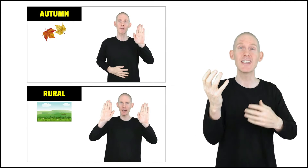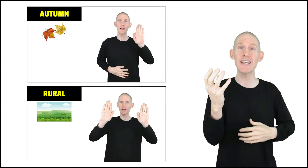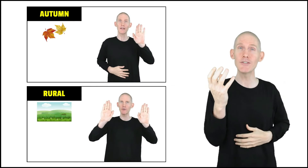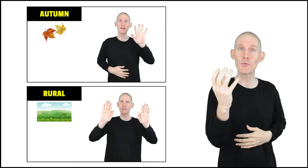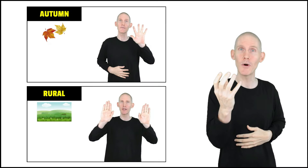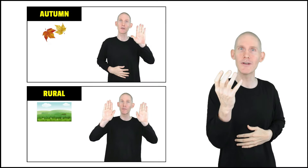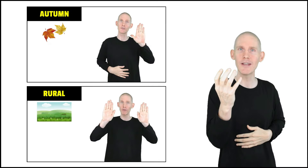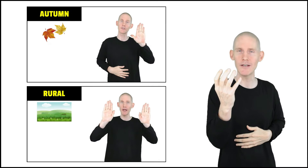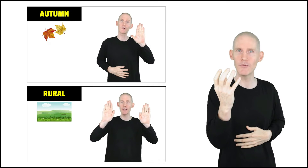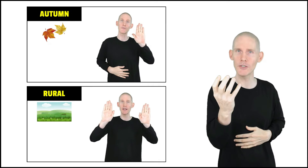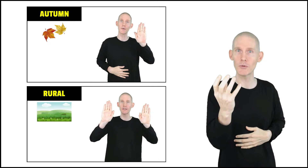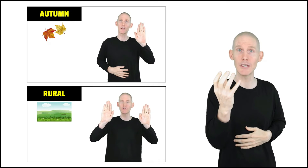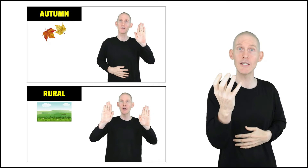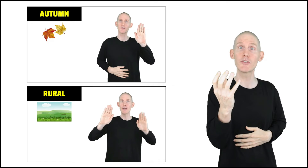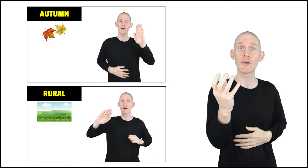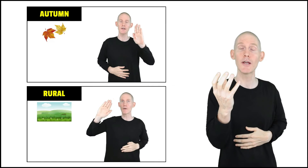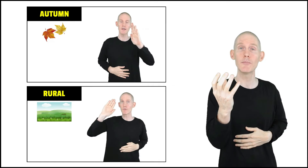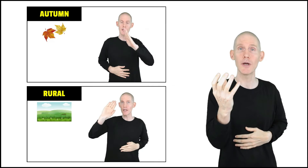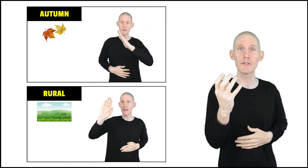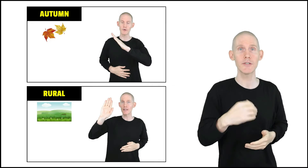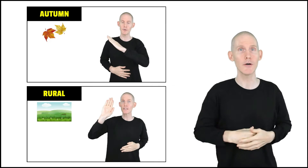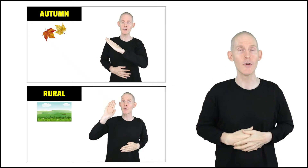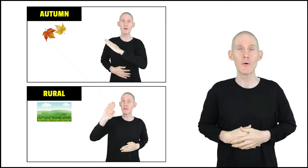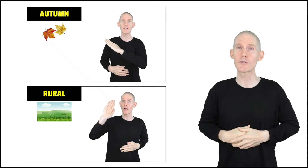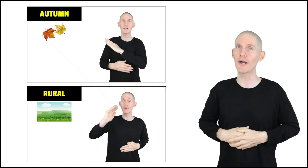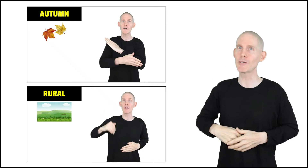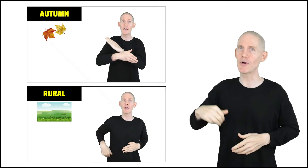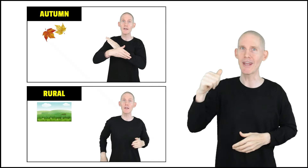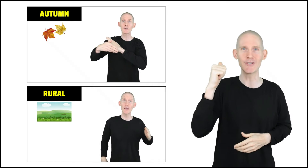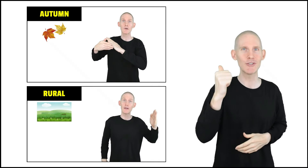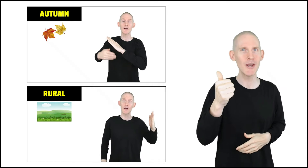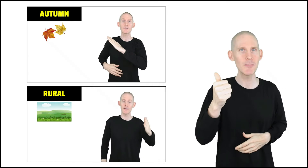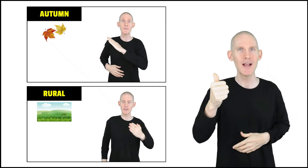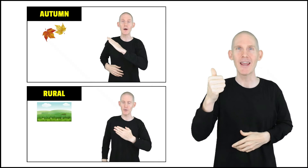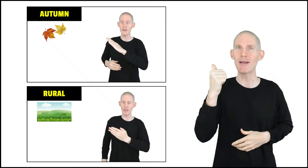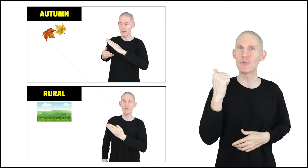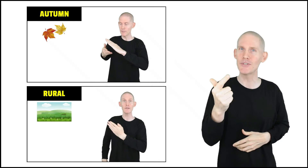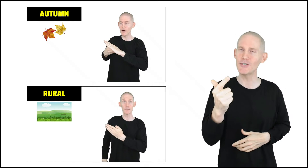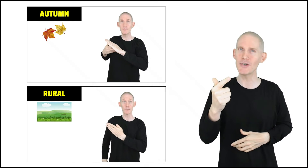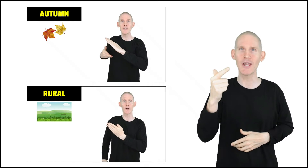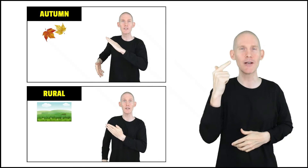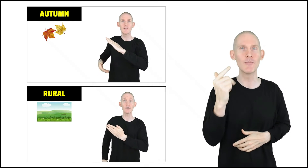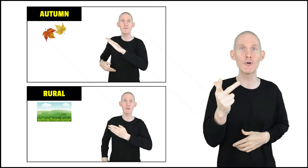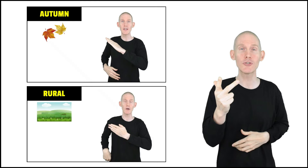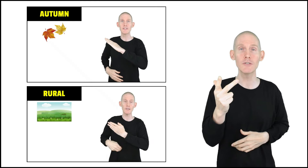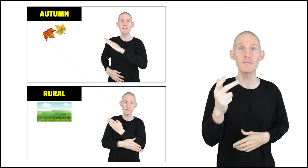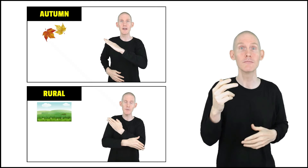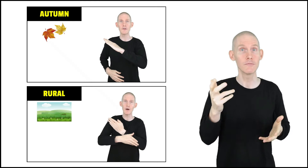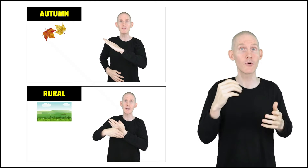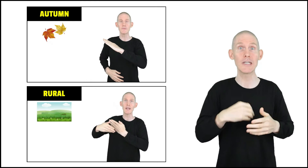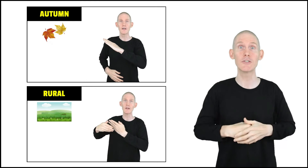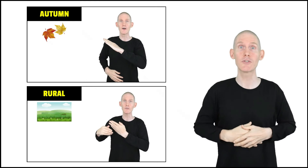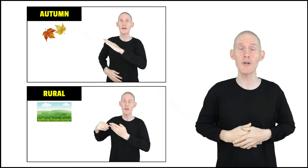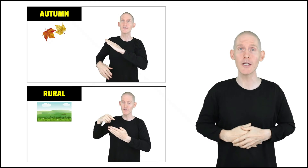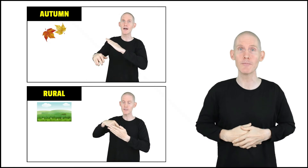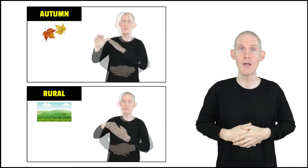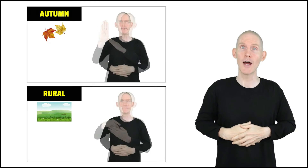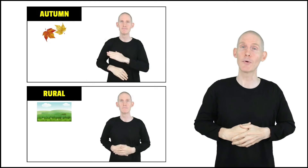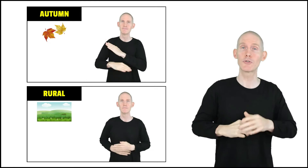each one individually, each sign by itself. We're talking about hand shape, hand position, hand motion for each sign. I'm going to show it to you